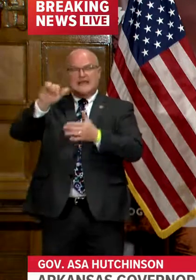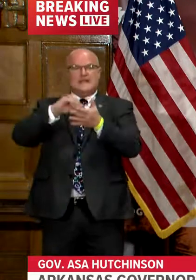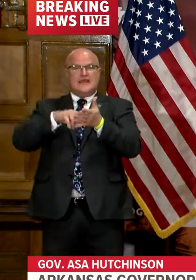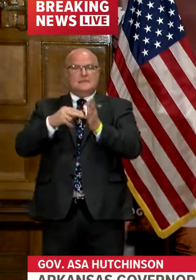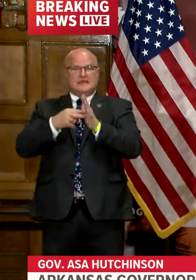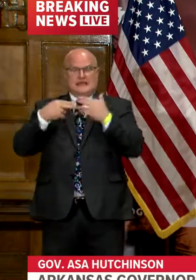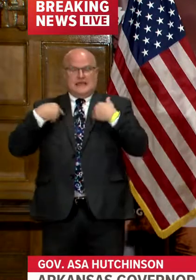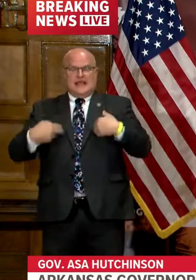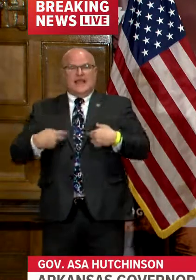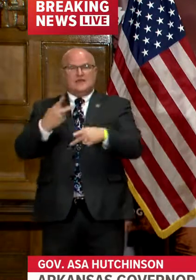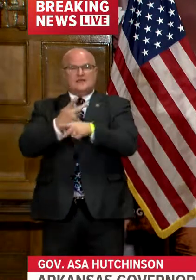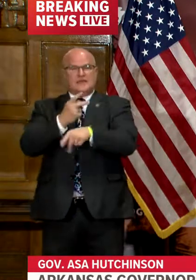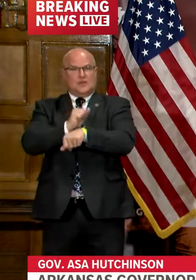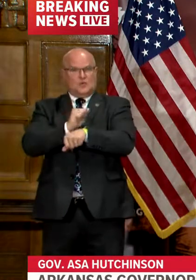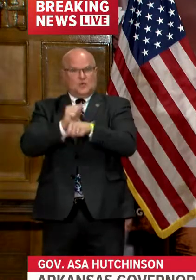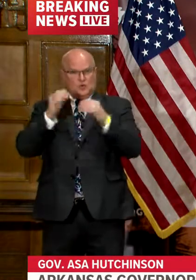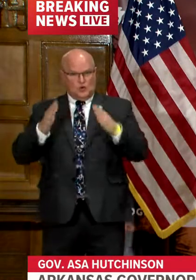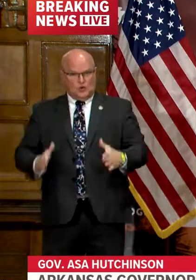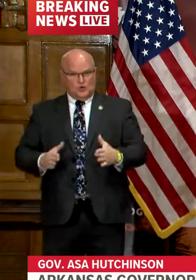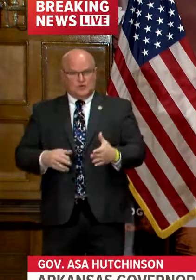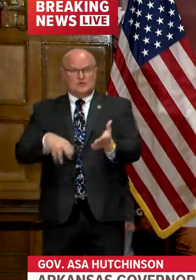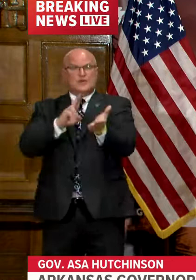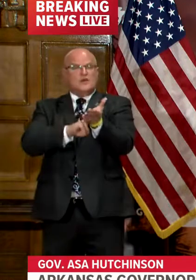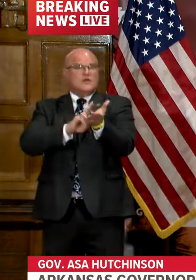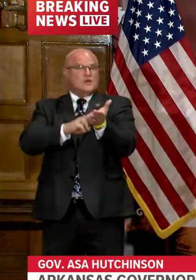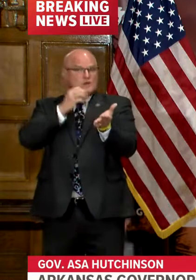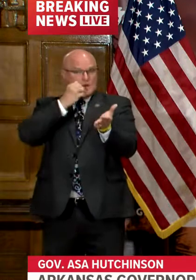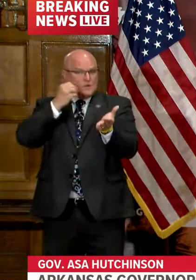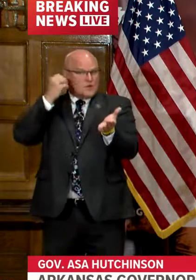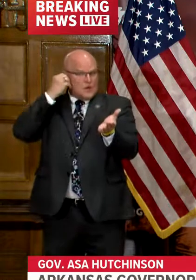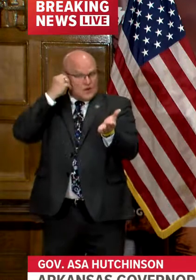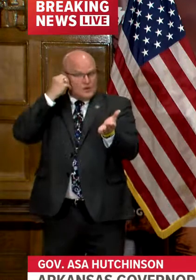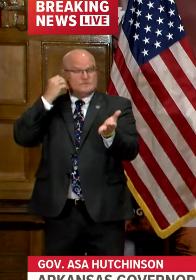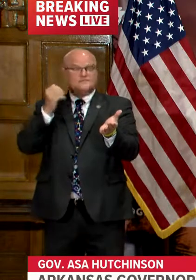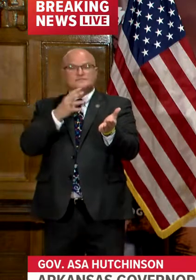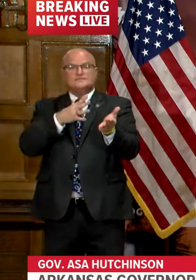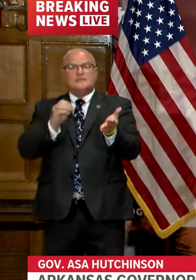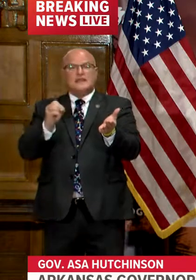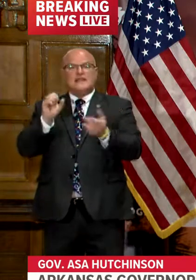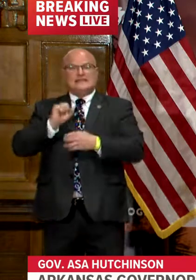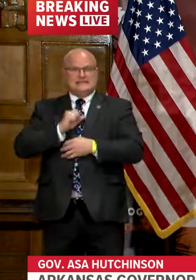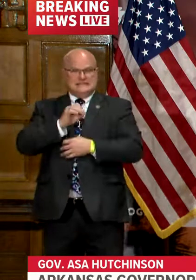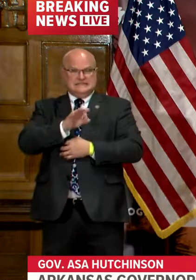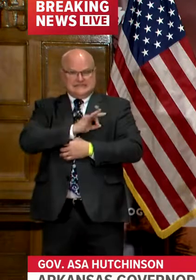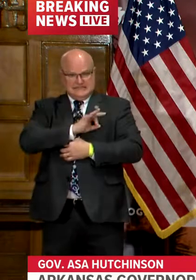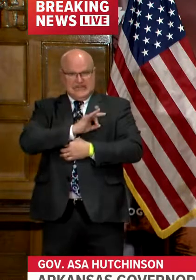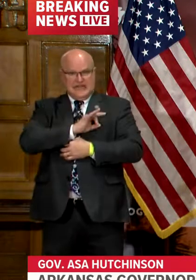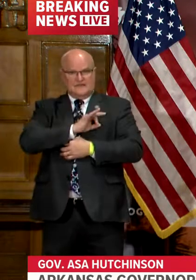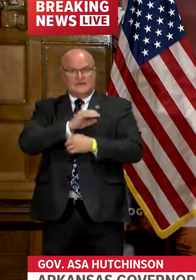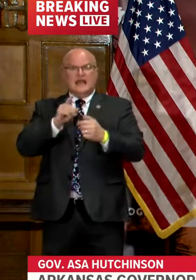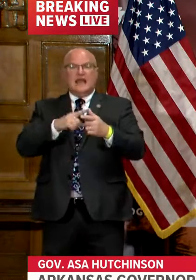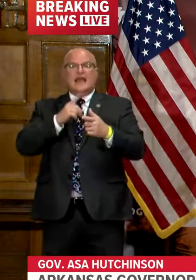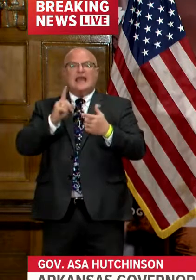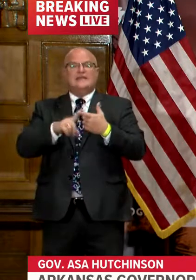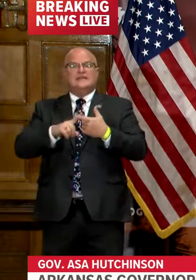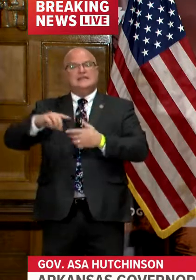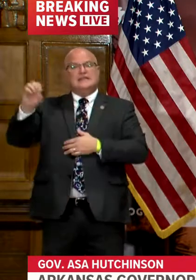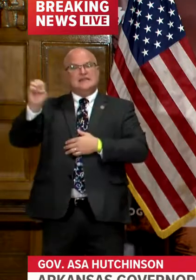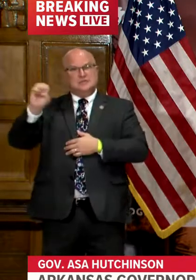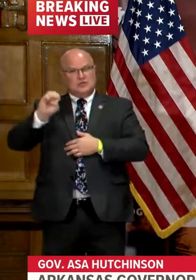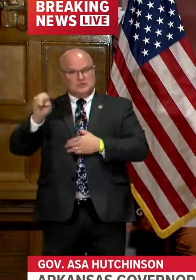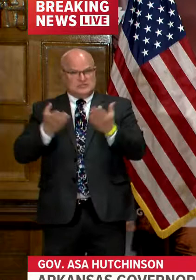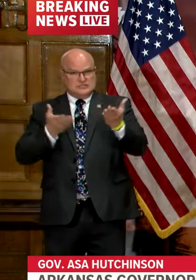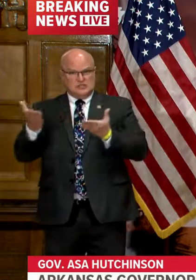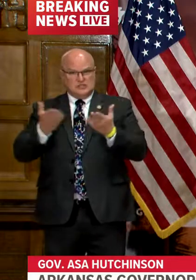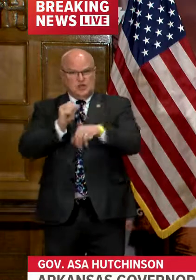be the healthcare workers, the long-term care residents and staff, and then the emergency